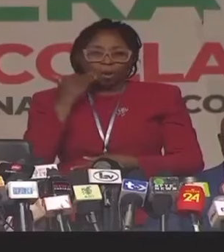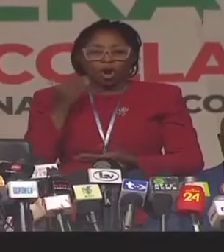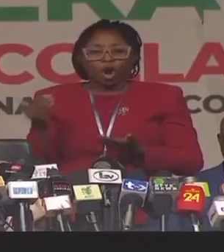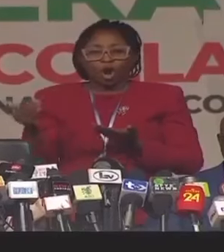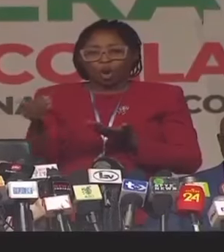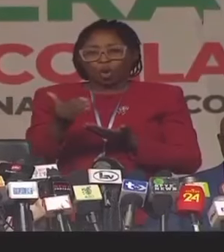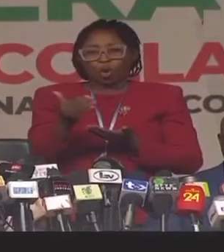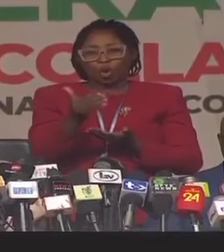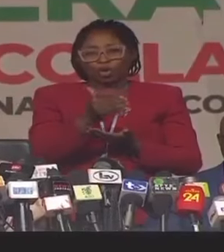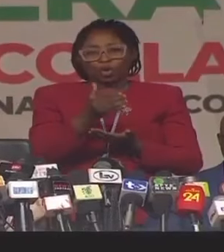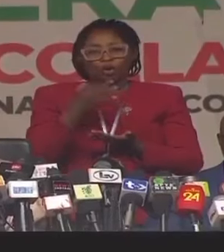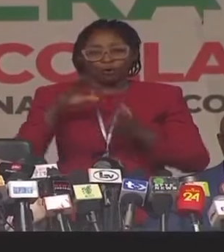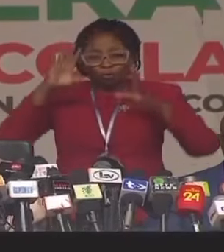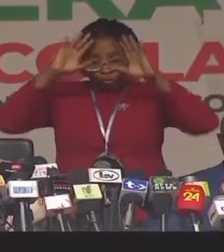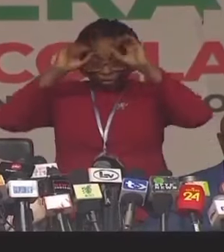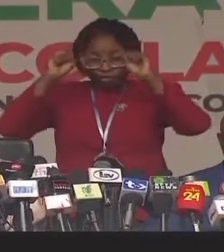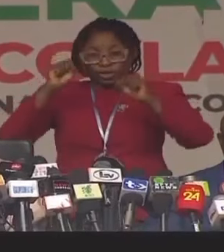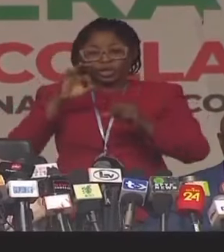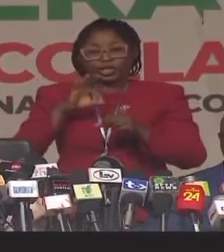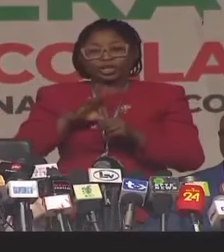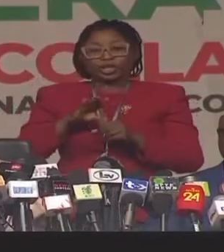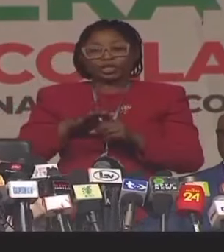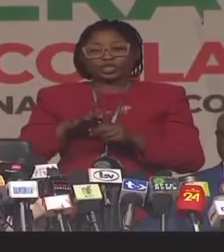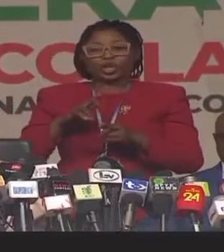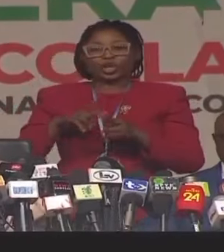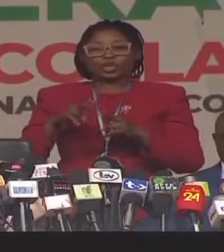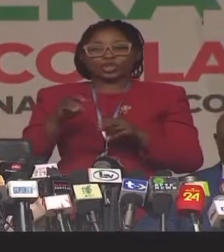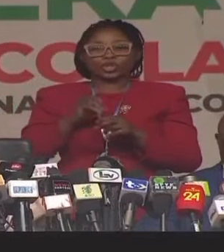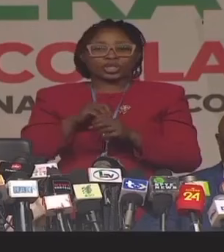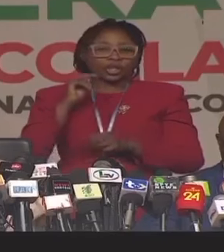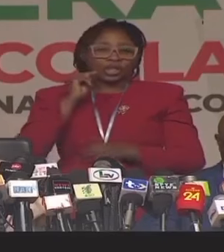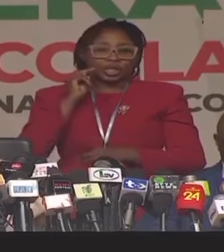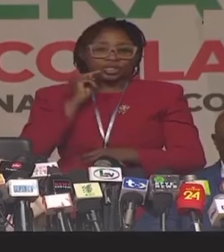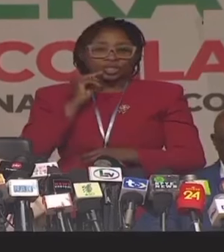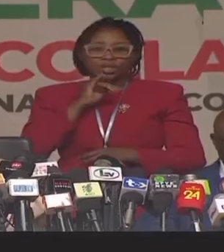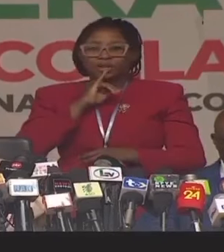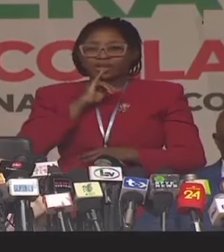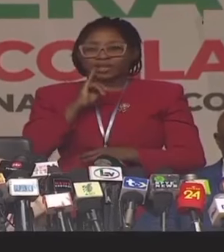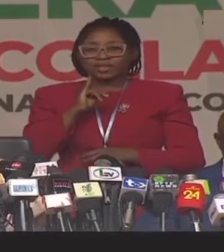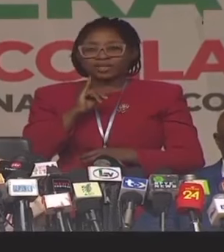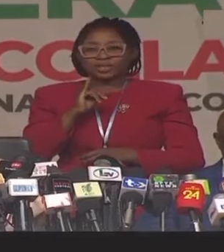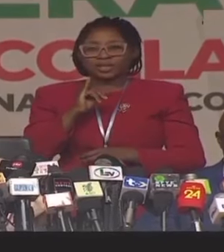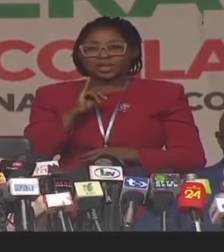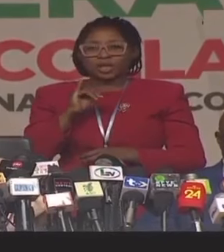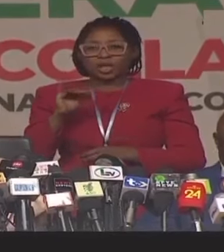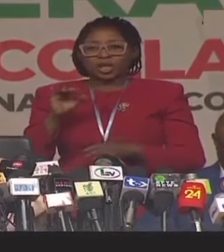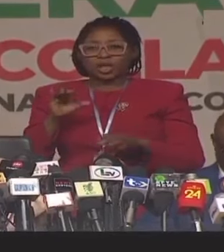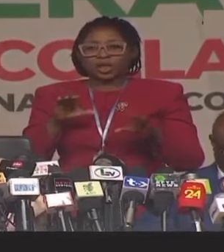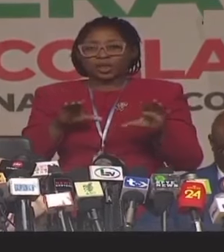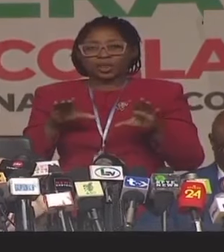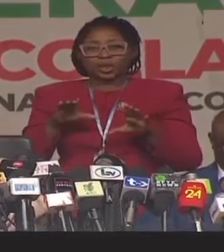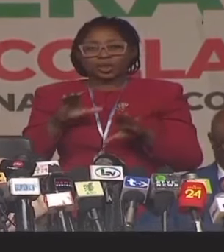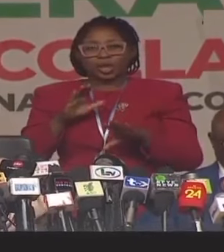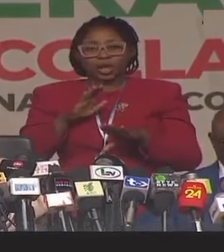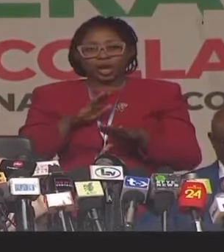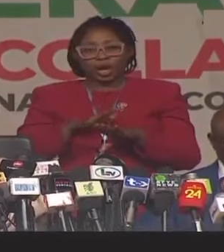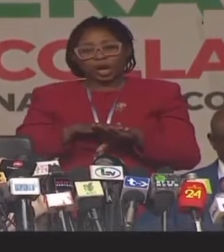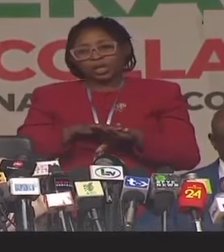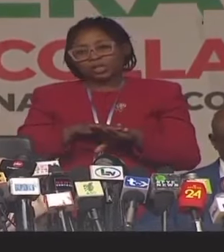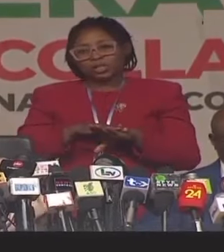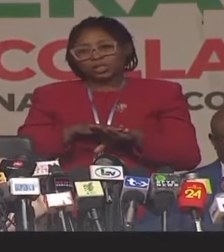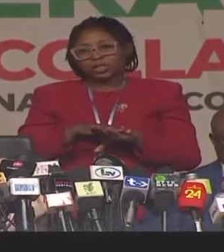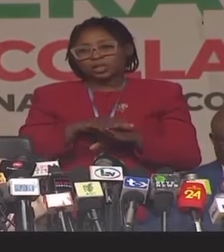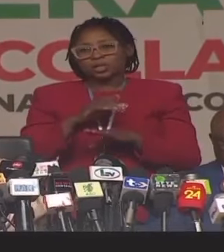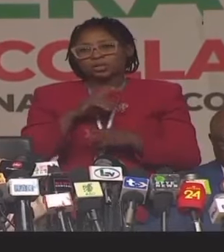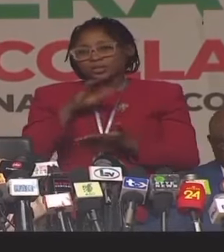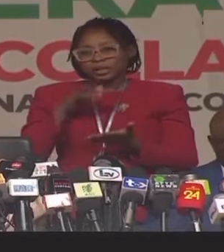collation of presidential election result in Nigeria is done at four levels.